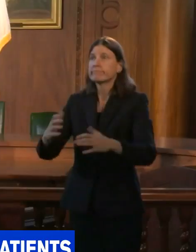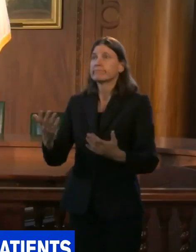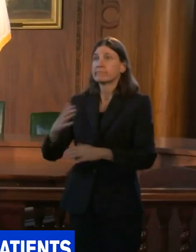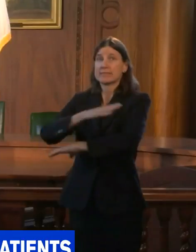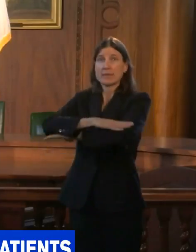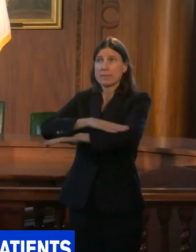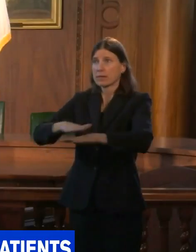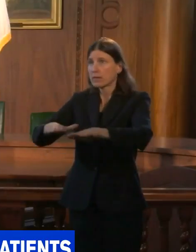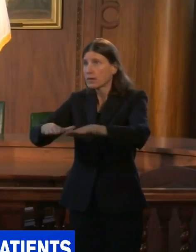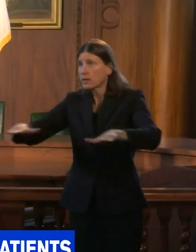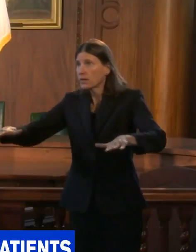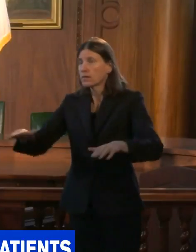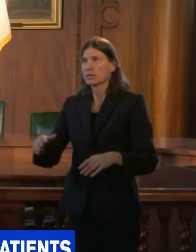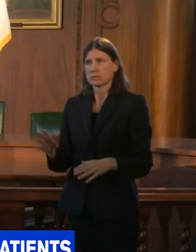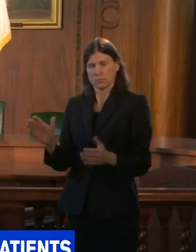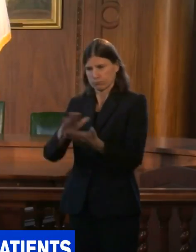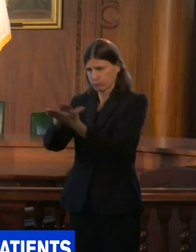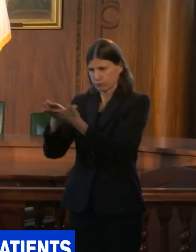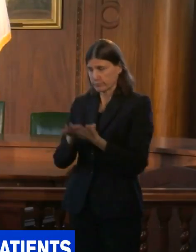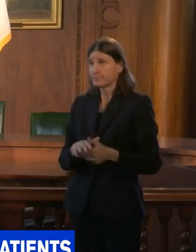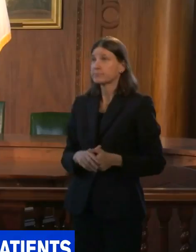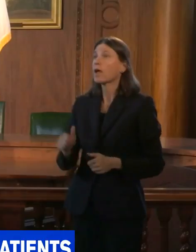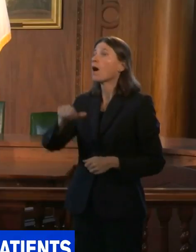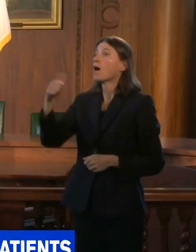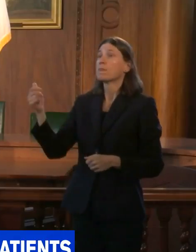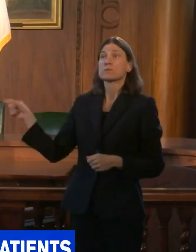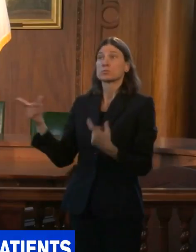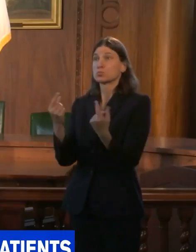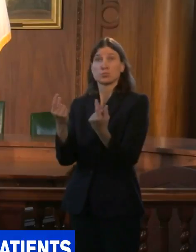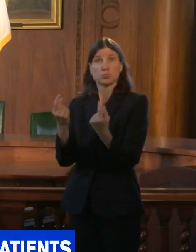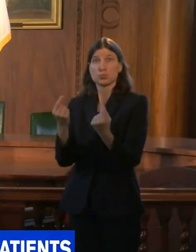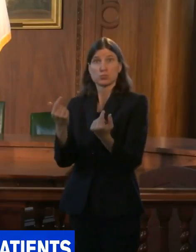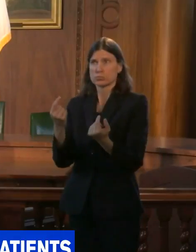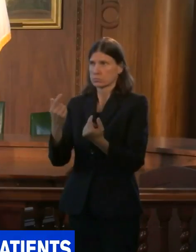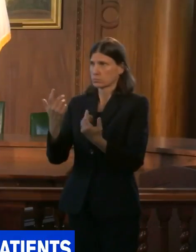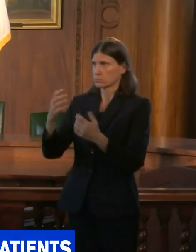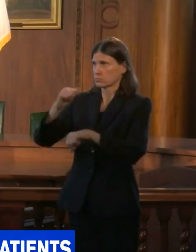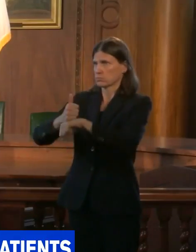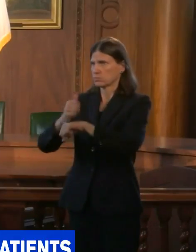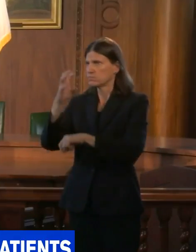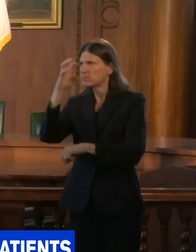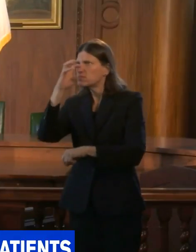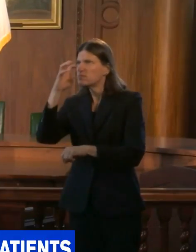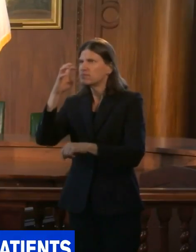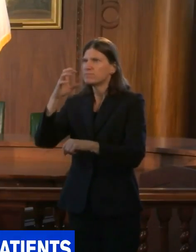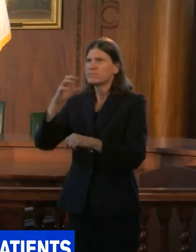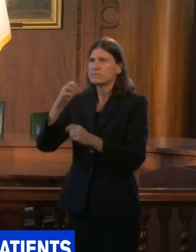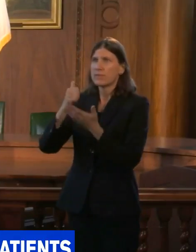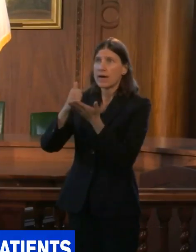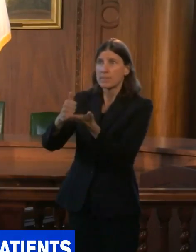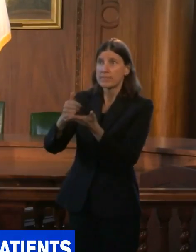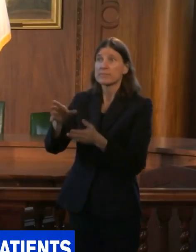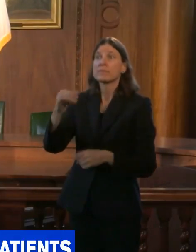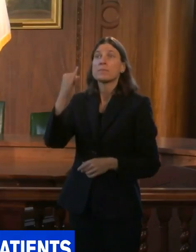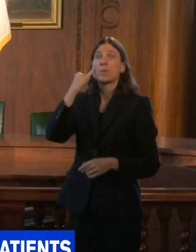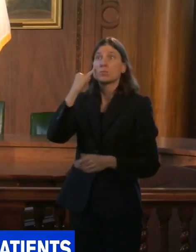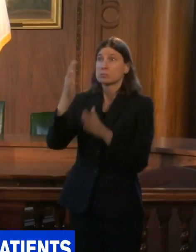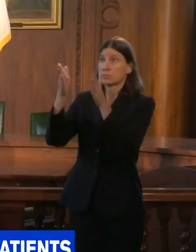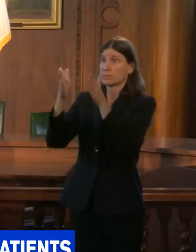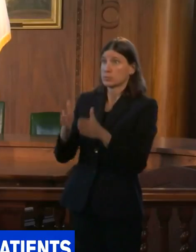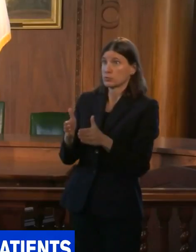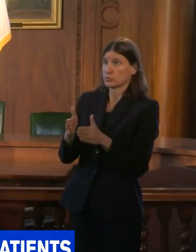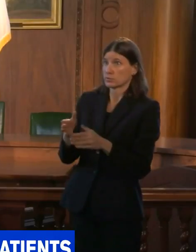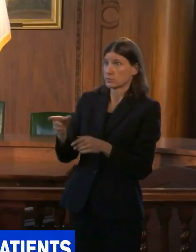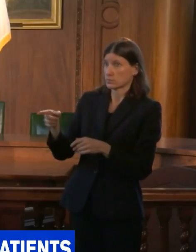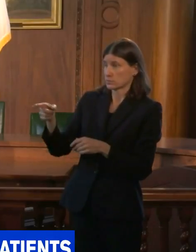We are testing all patients for COVID prior to any surgical procedures, and for care in